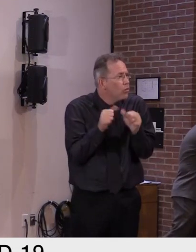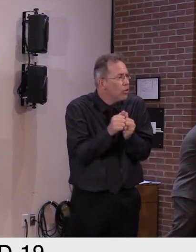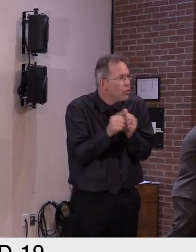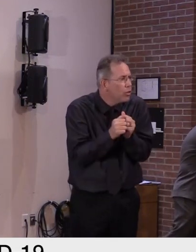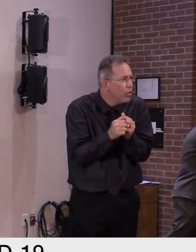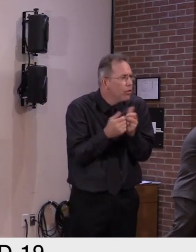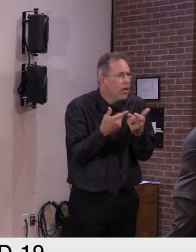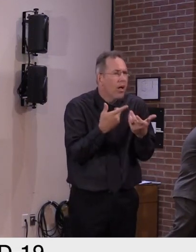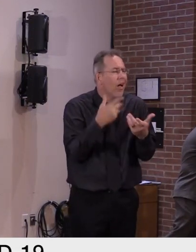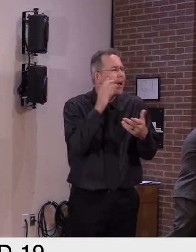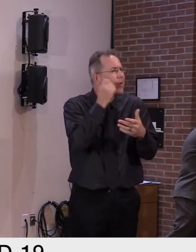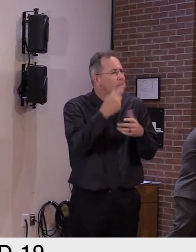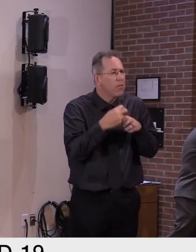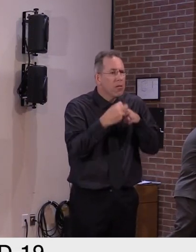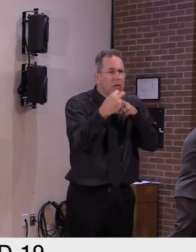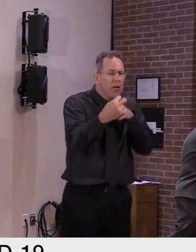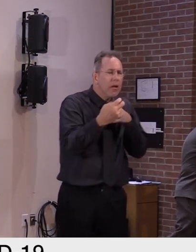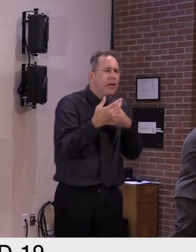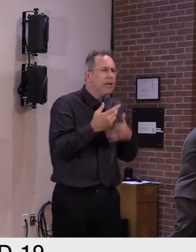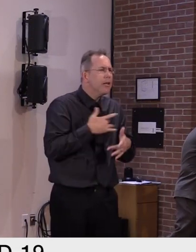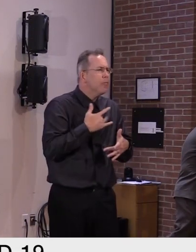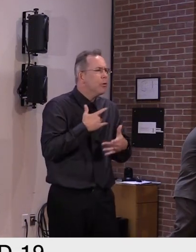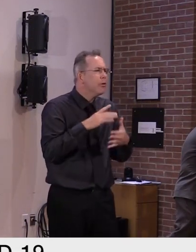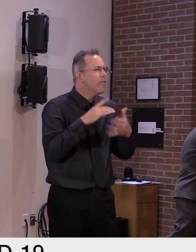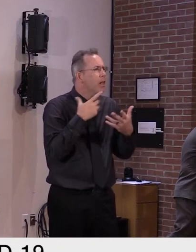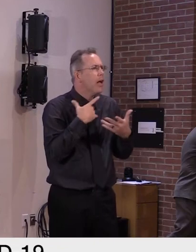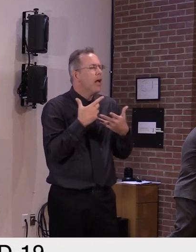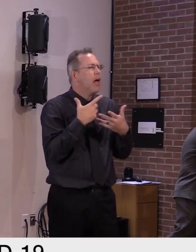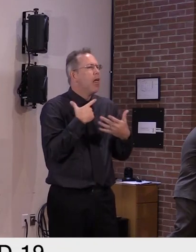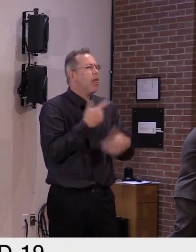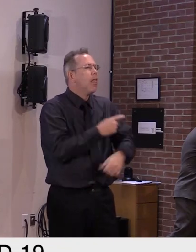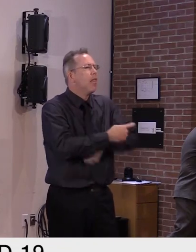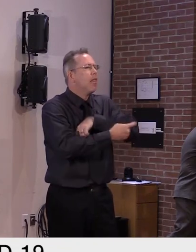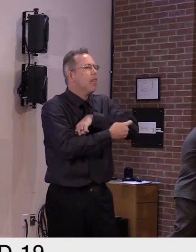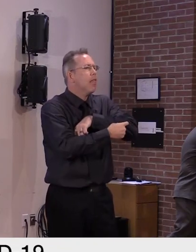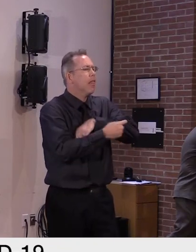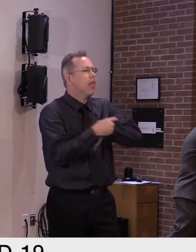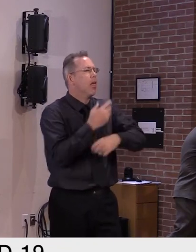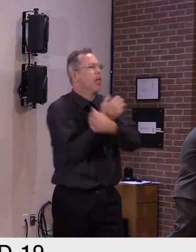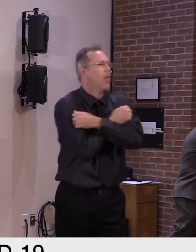at risk of transmission of virus.